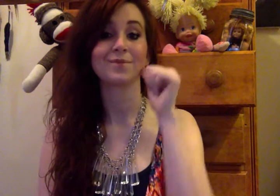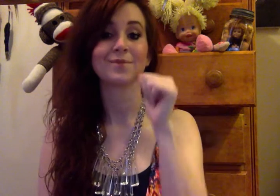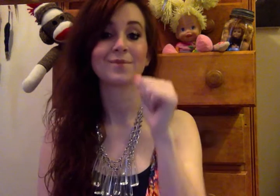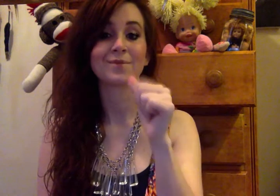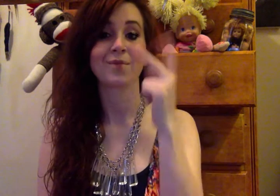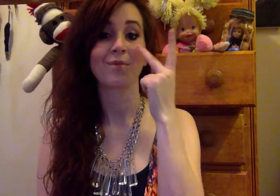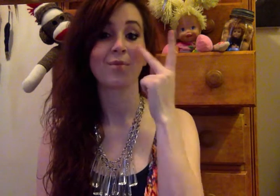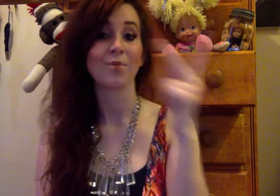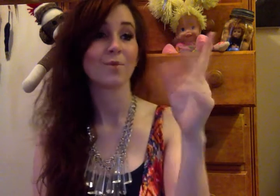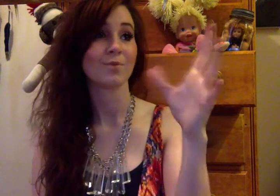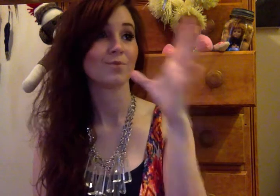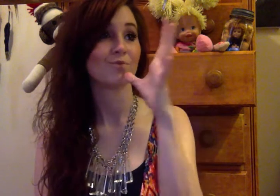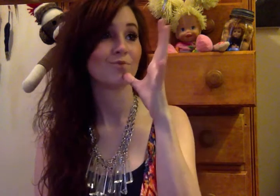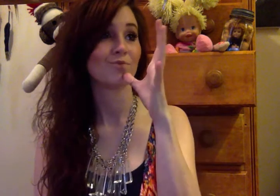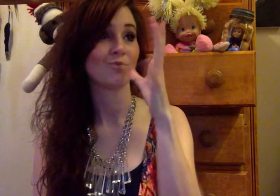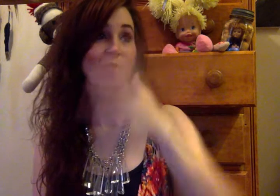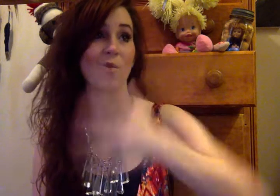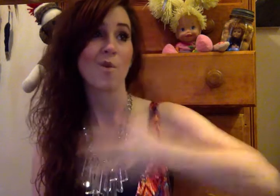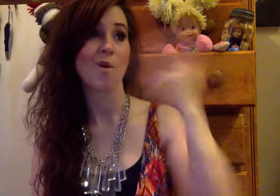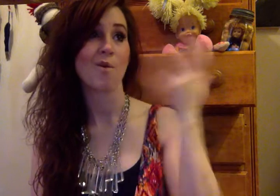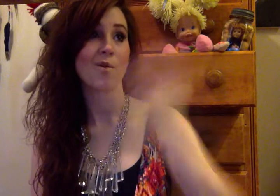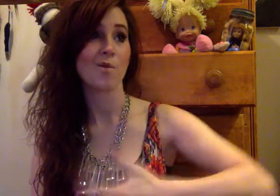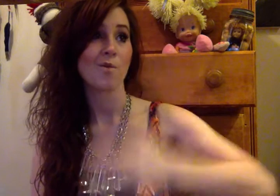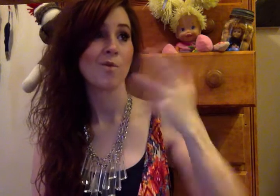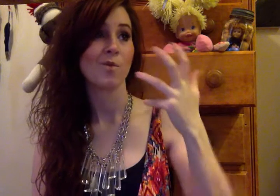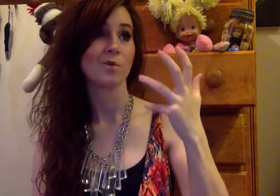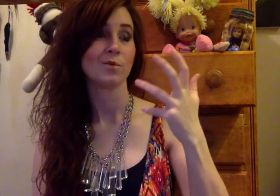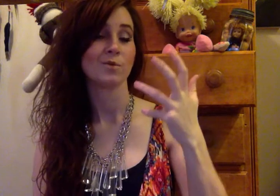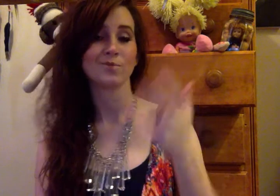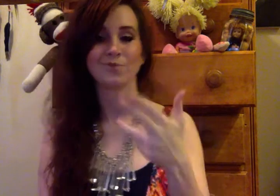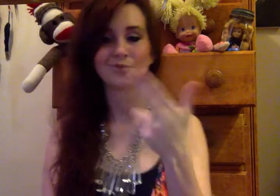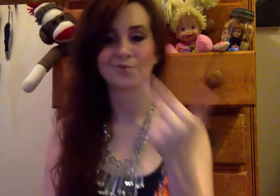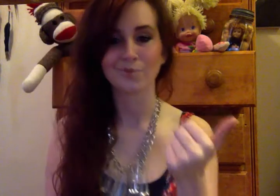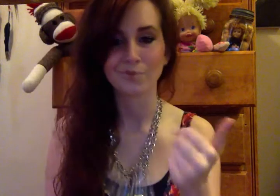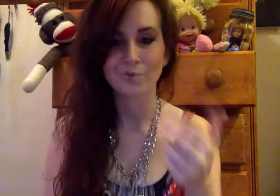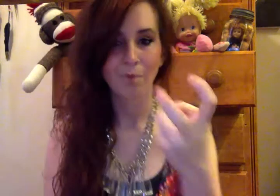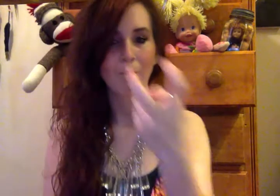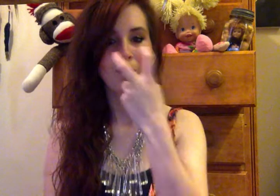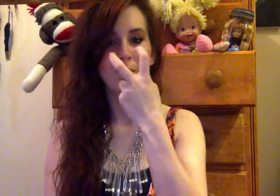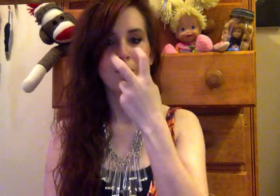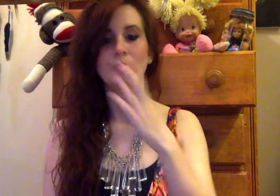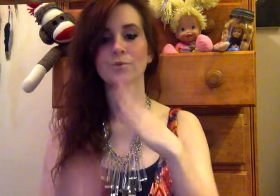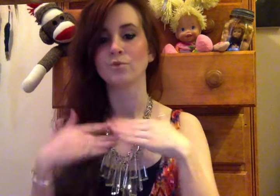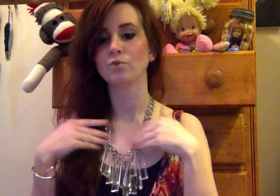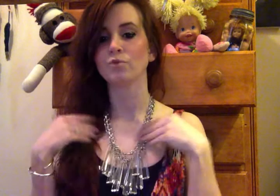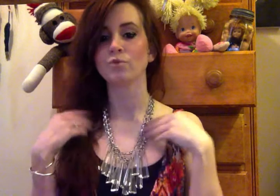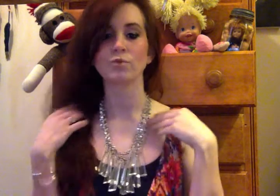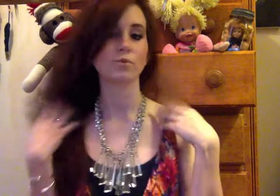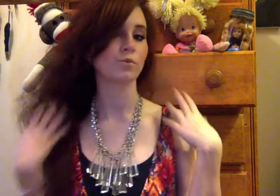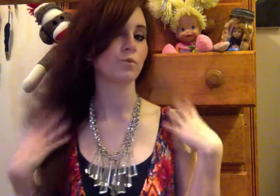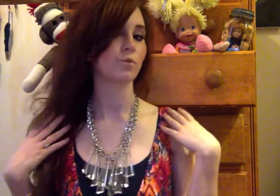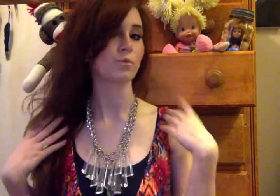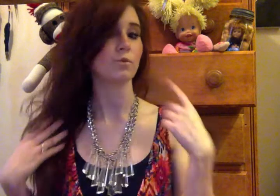look at my mom She's got it going on Ha, you're blinded by her jewelry When you